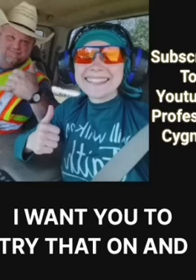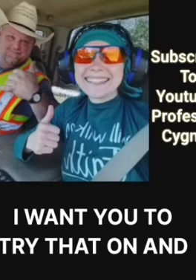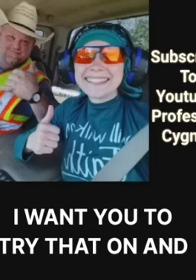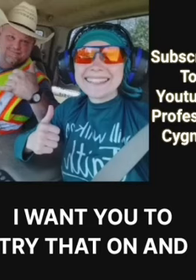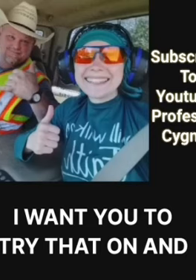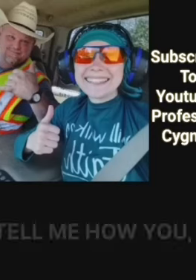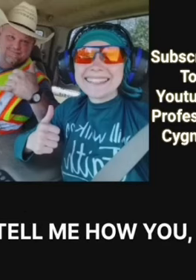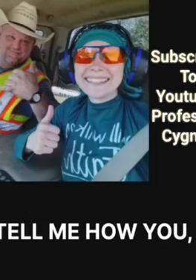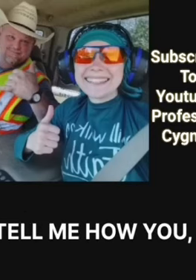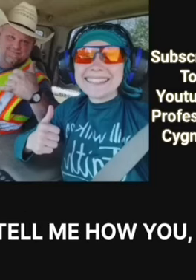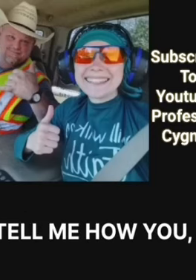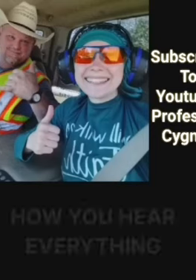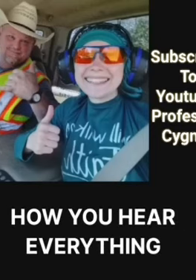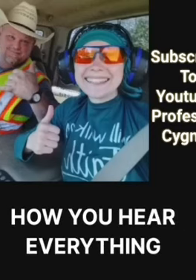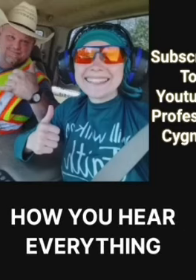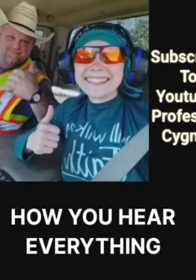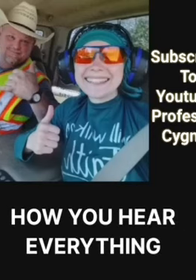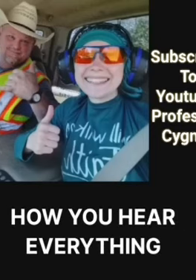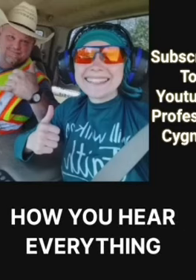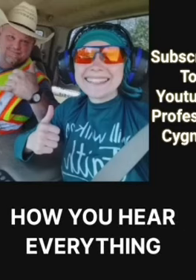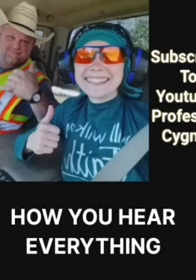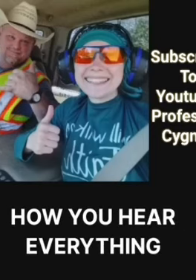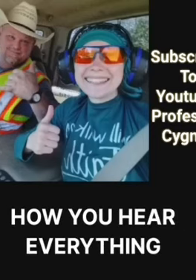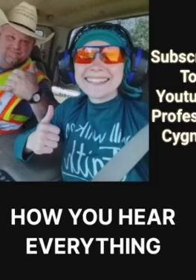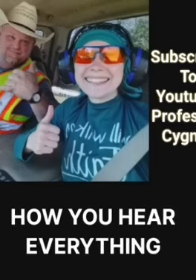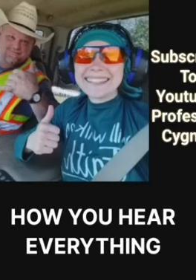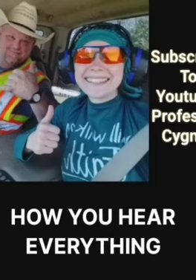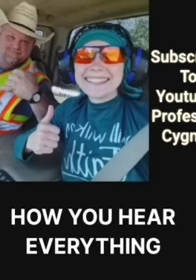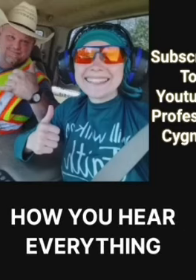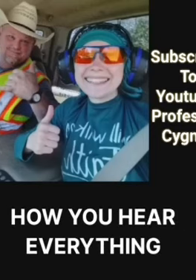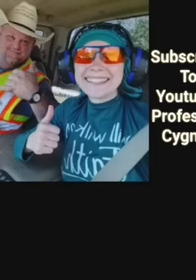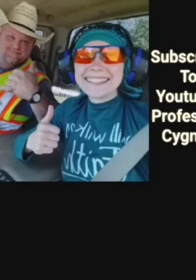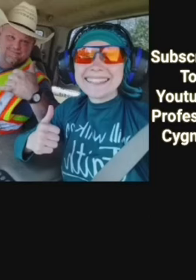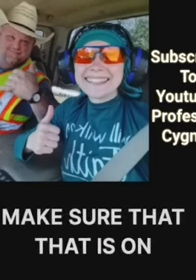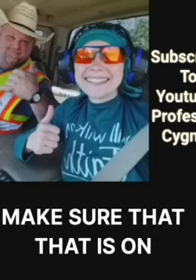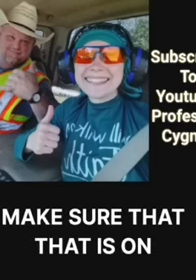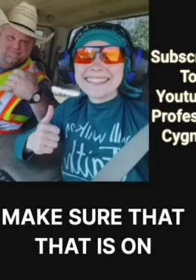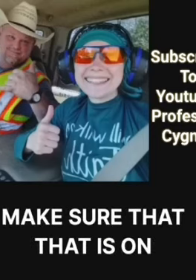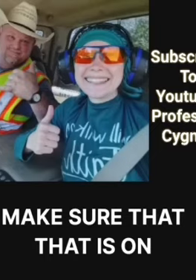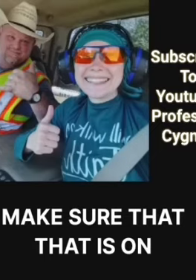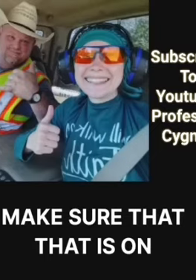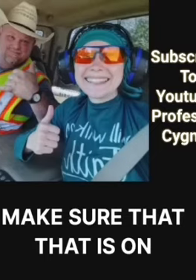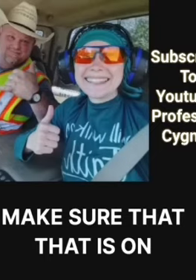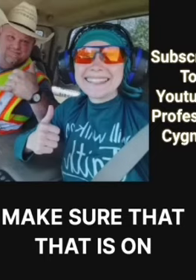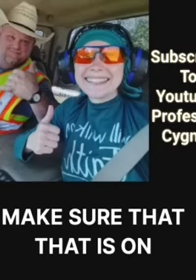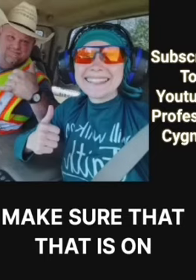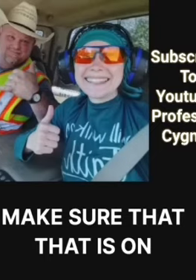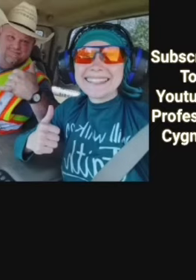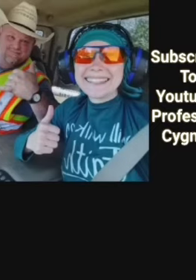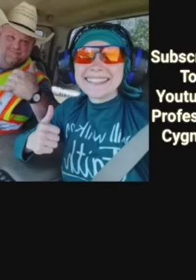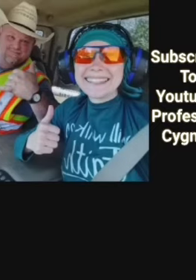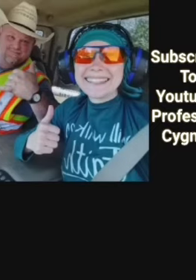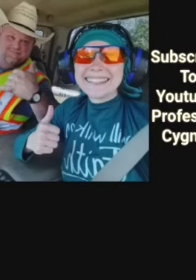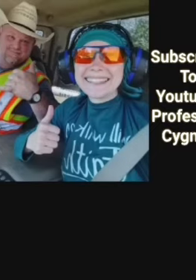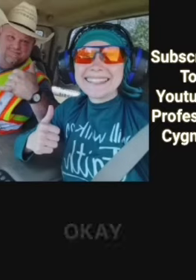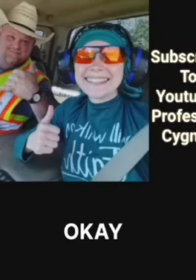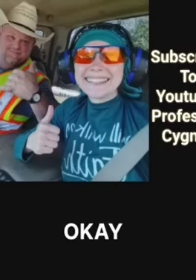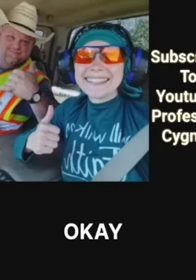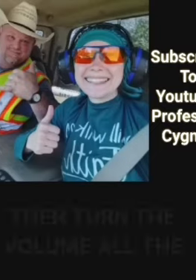that on and tell me how you hear everything. Make sure that is on. Okay, then